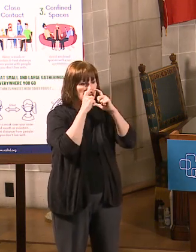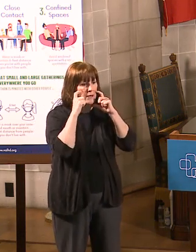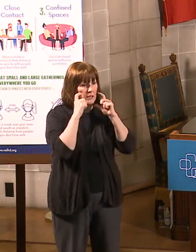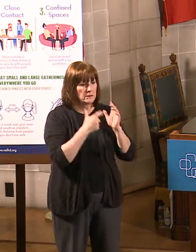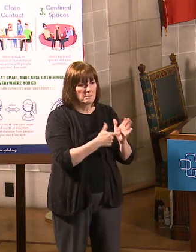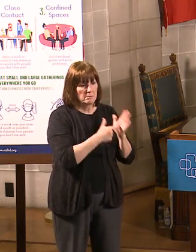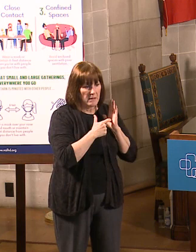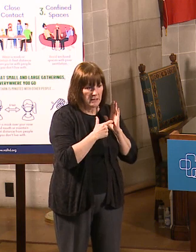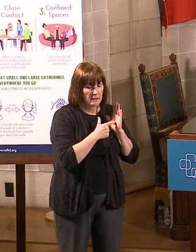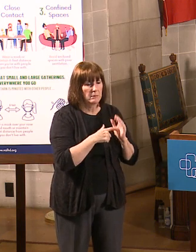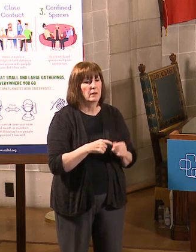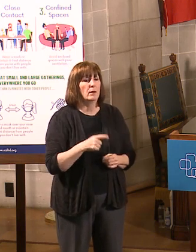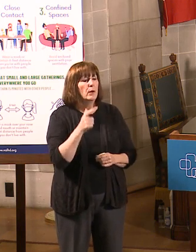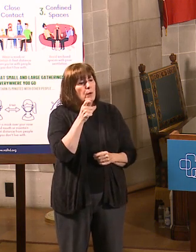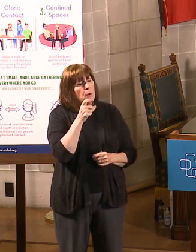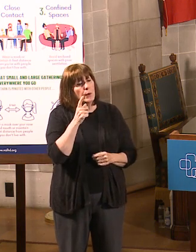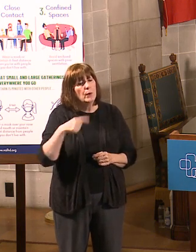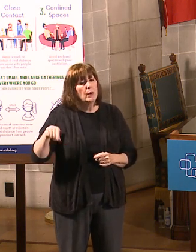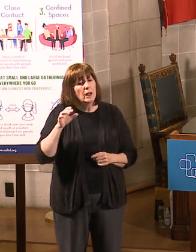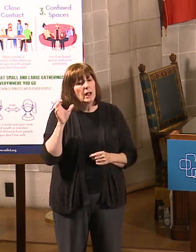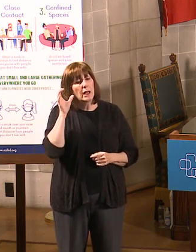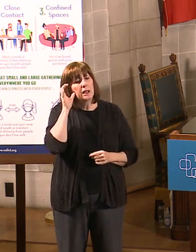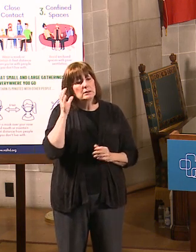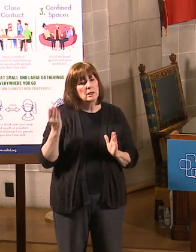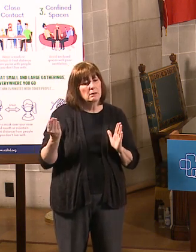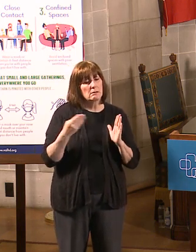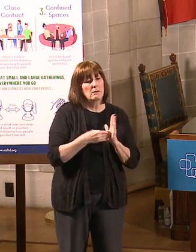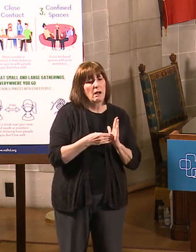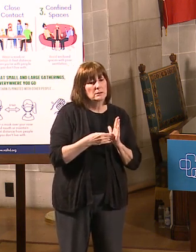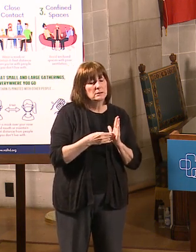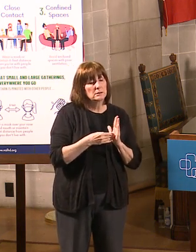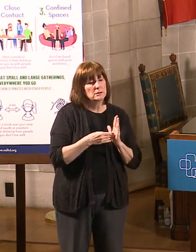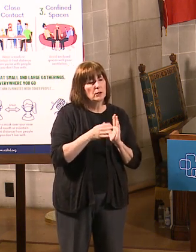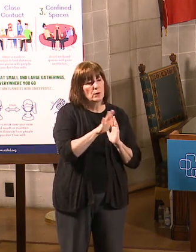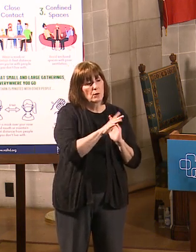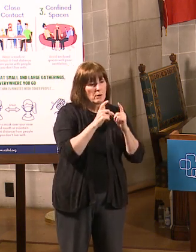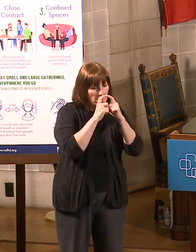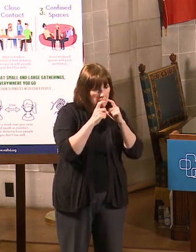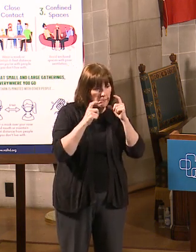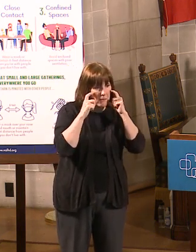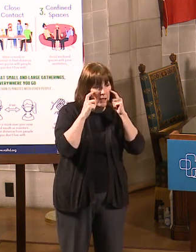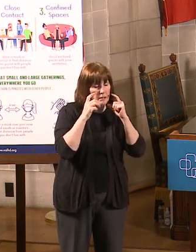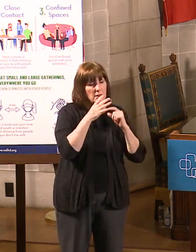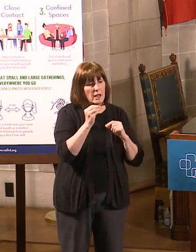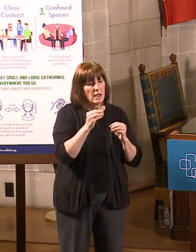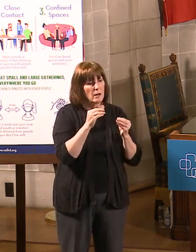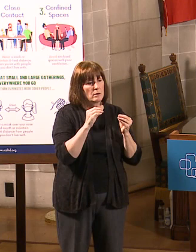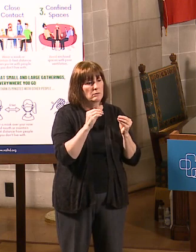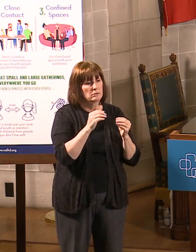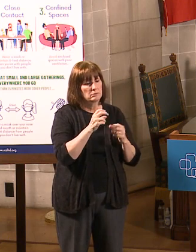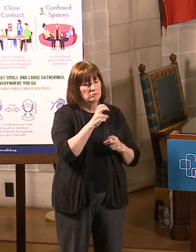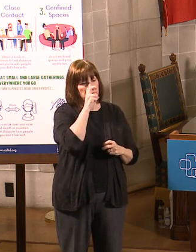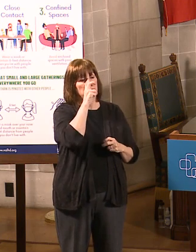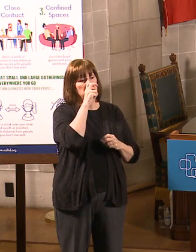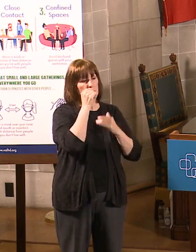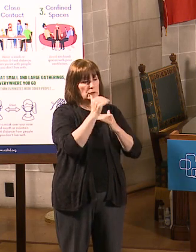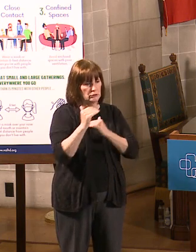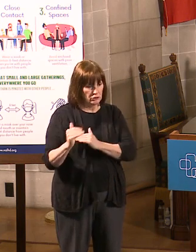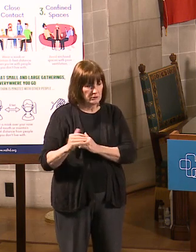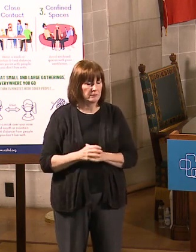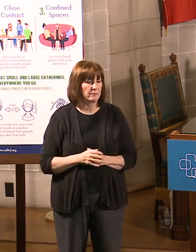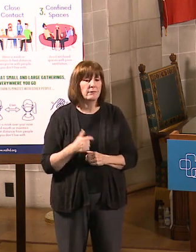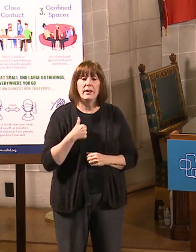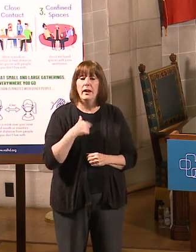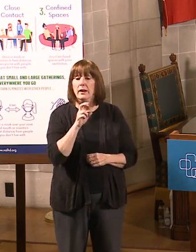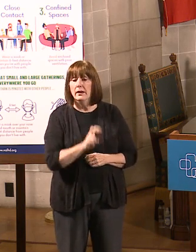are the constituents you are listening to that are against the mask mandate and tighter restrictions? Well, again, traveling the